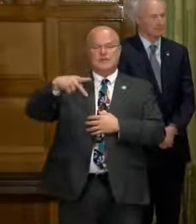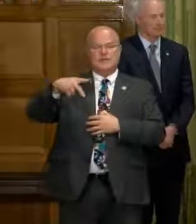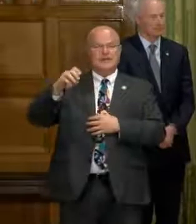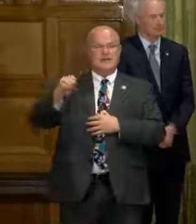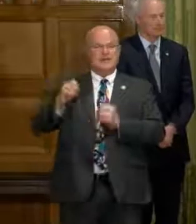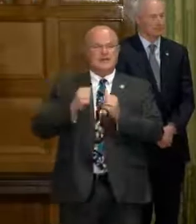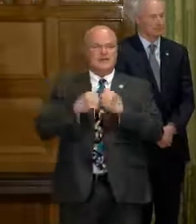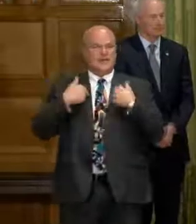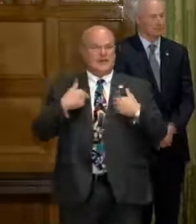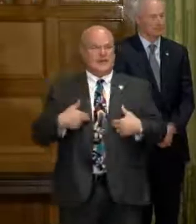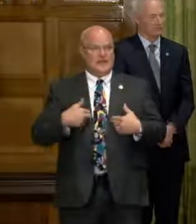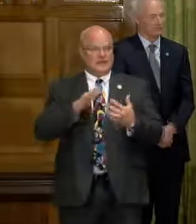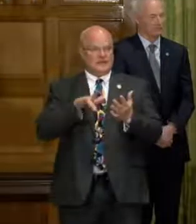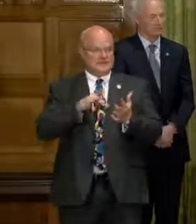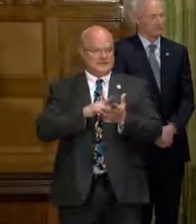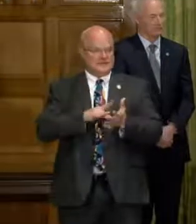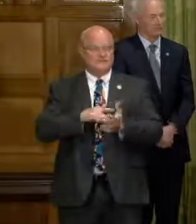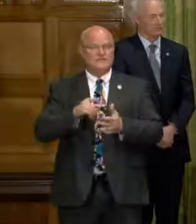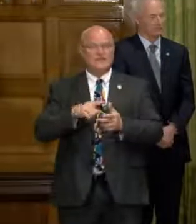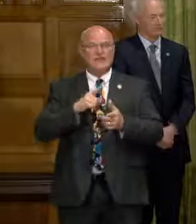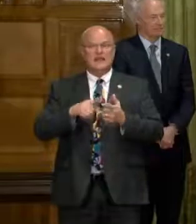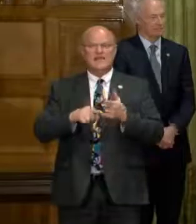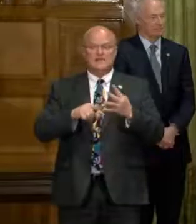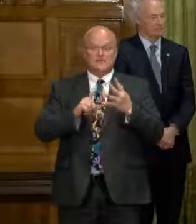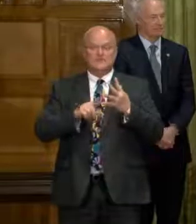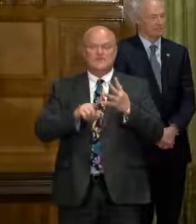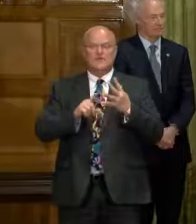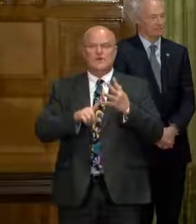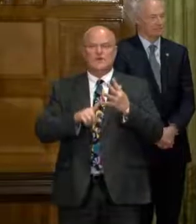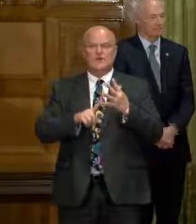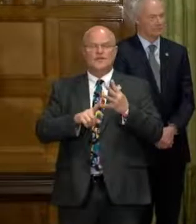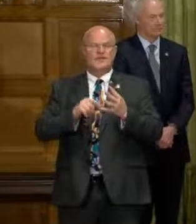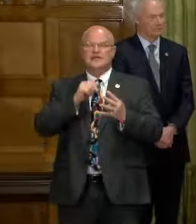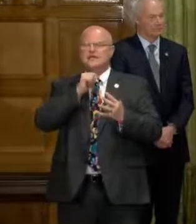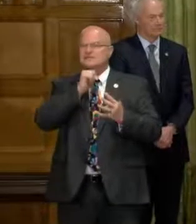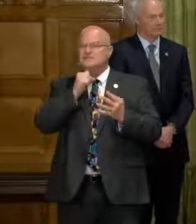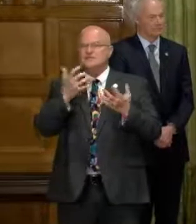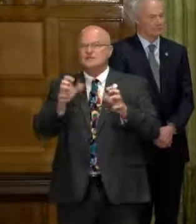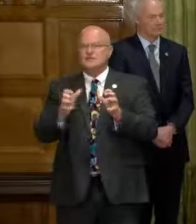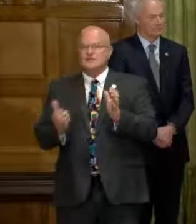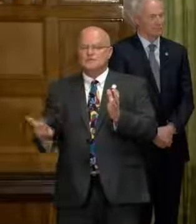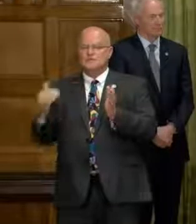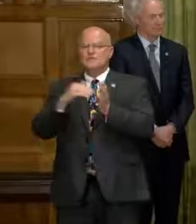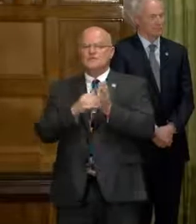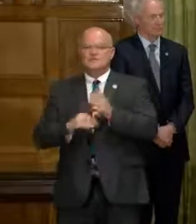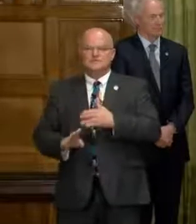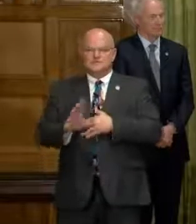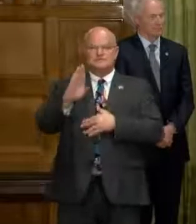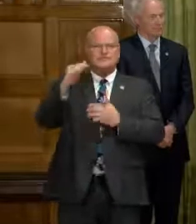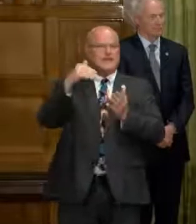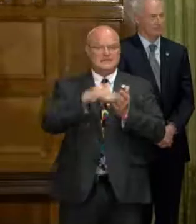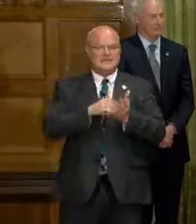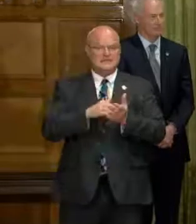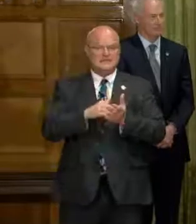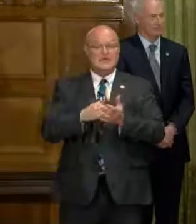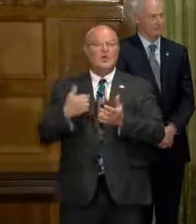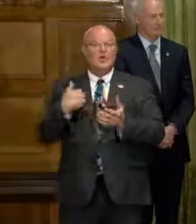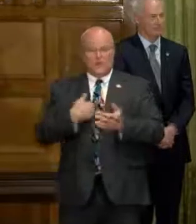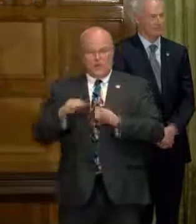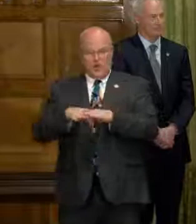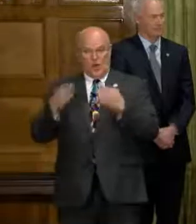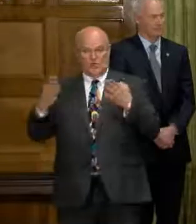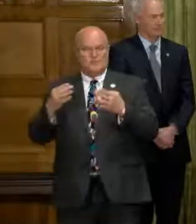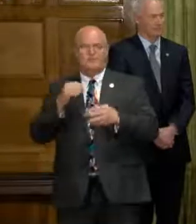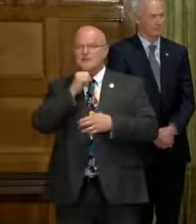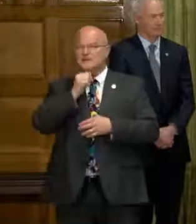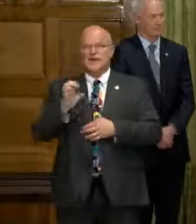in our healthcare sector. And then fourth, preventing resurgence of COVID-19 in our communities. We do want to open up, but we don't want to get back